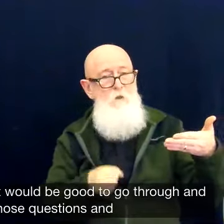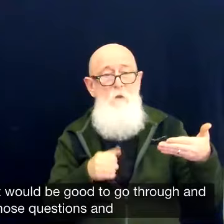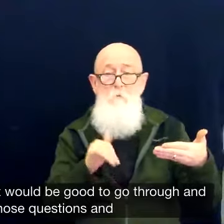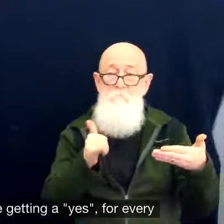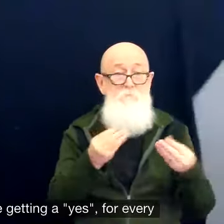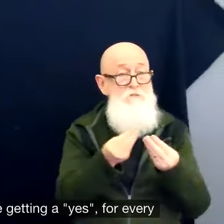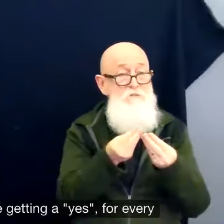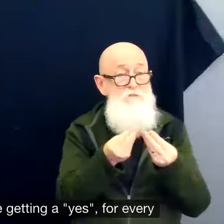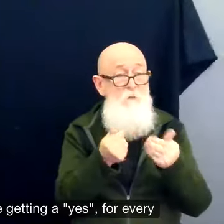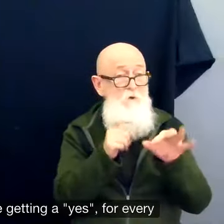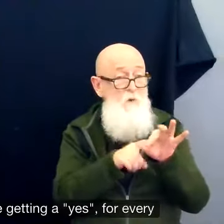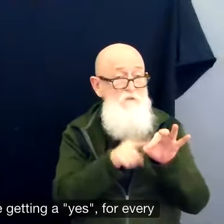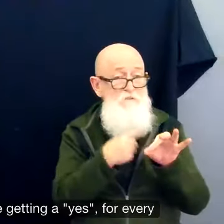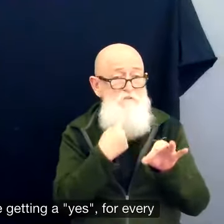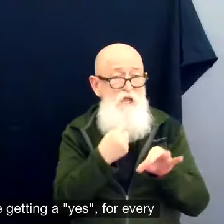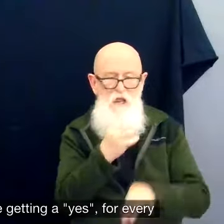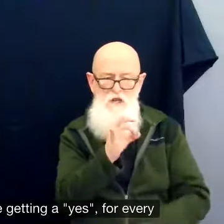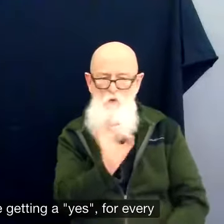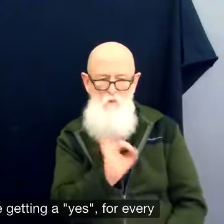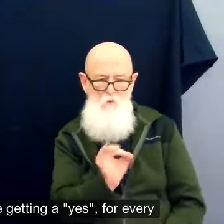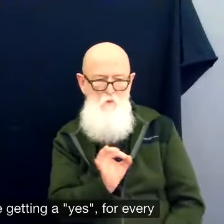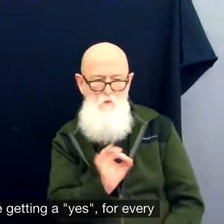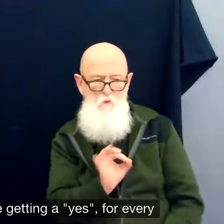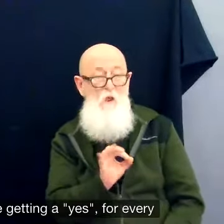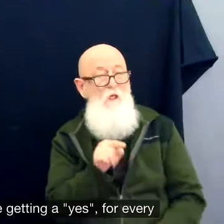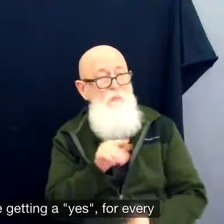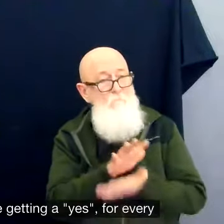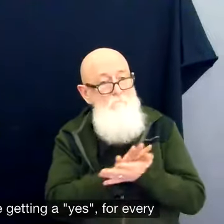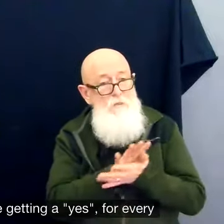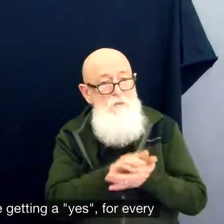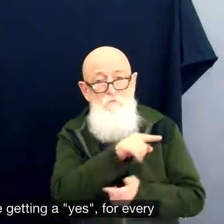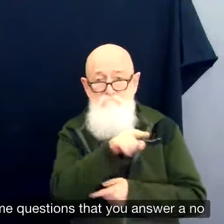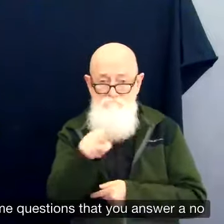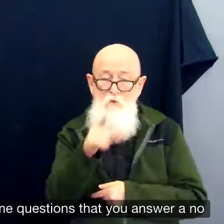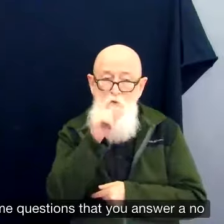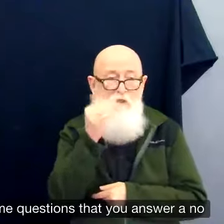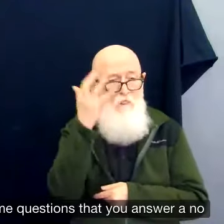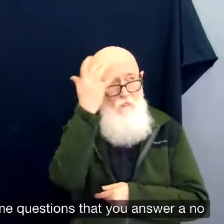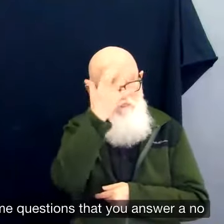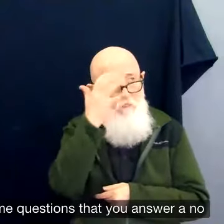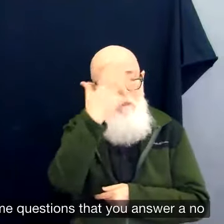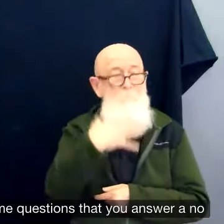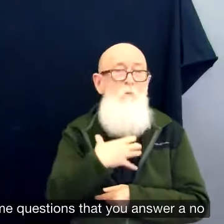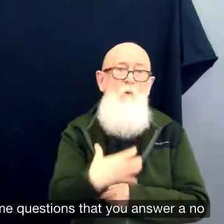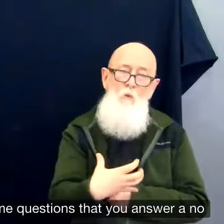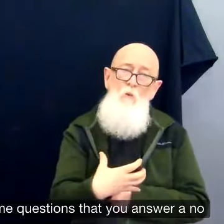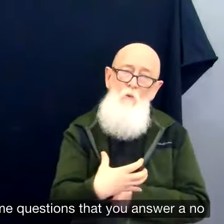questions that you answer a no to, that's just a sign you need to think a little bit more about those